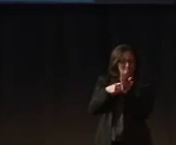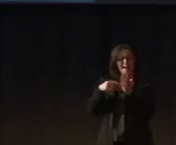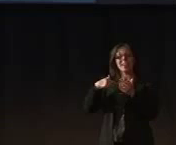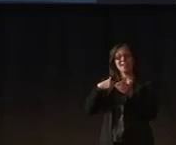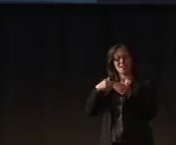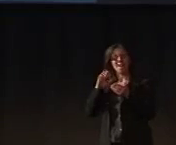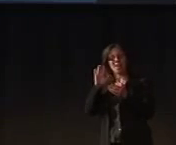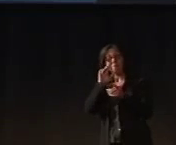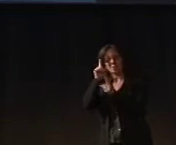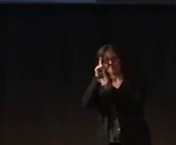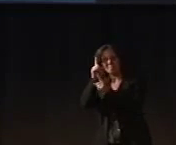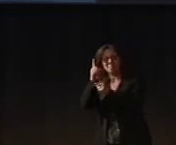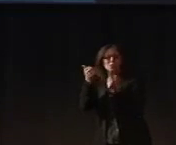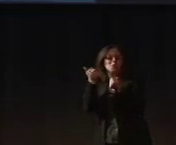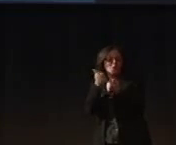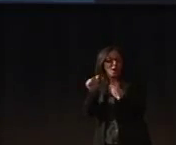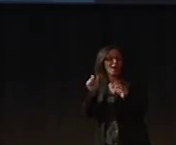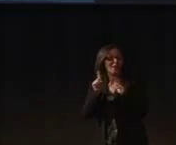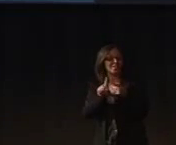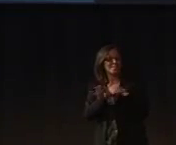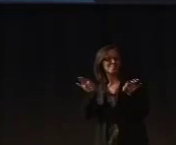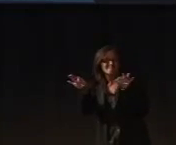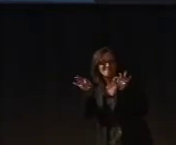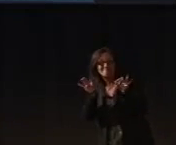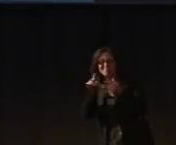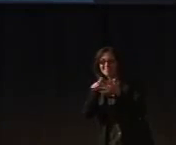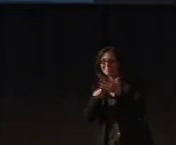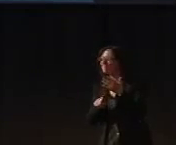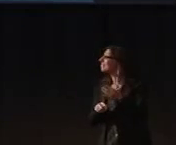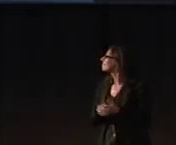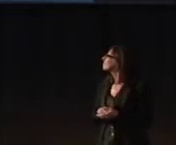of the problem. What the first one